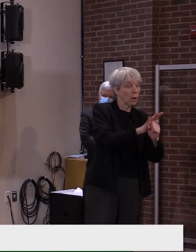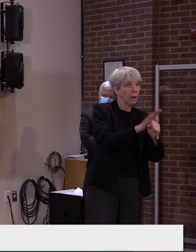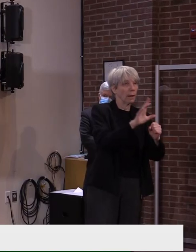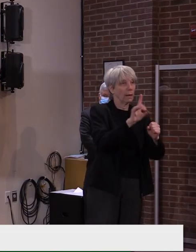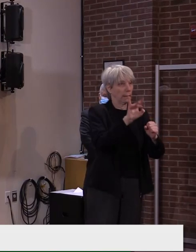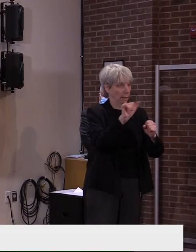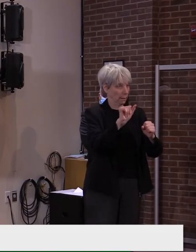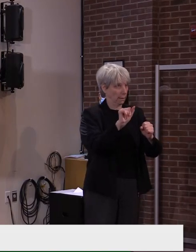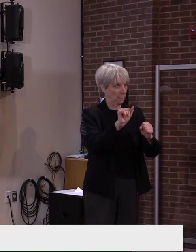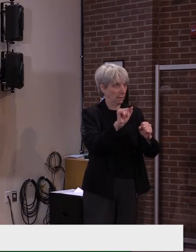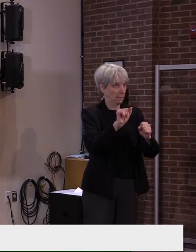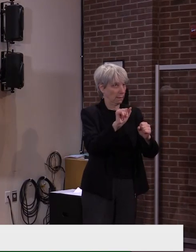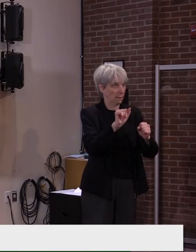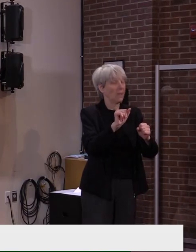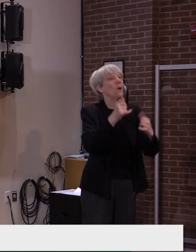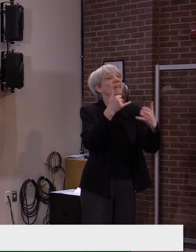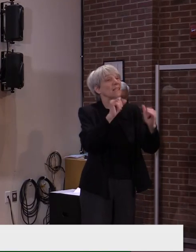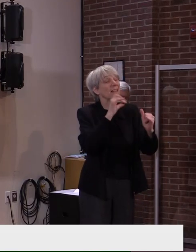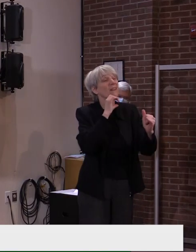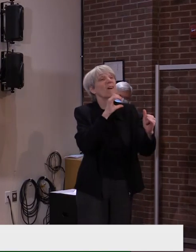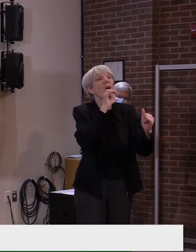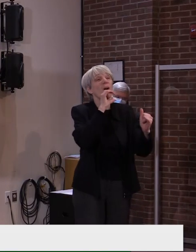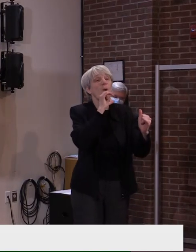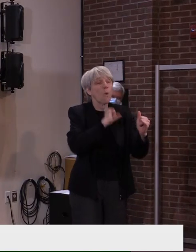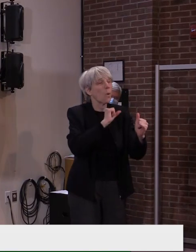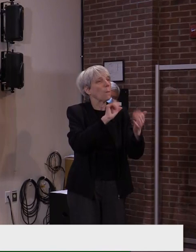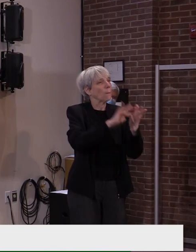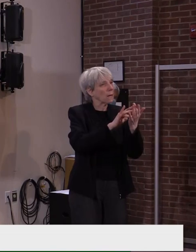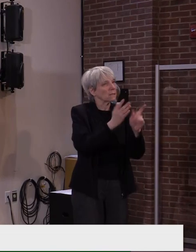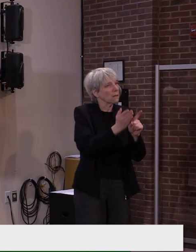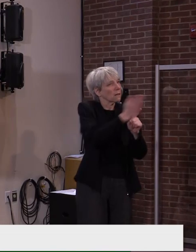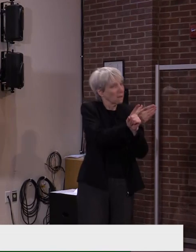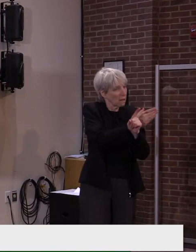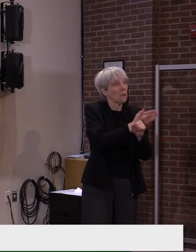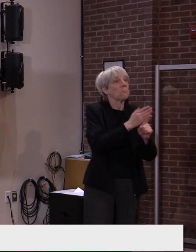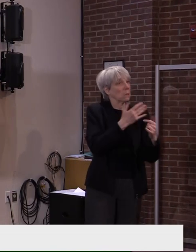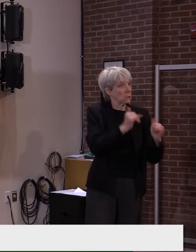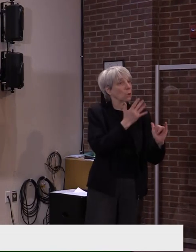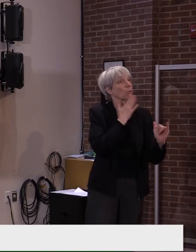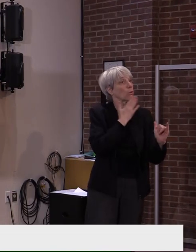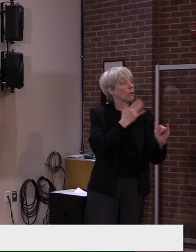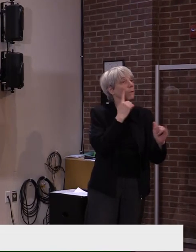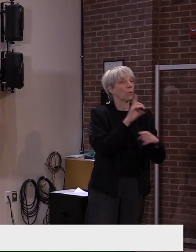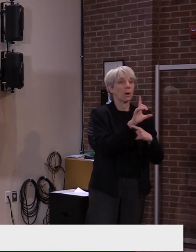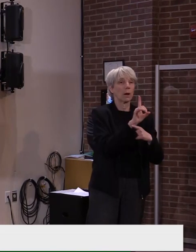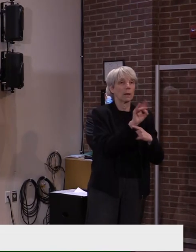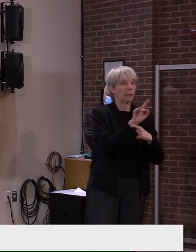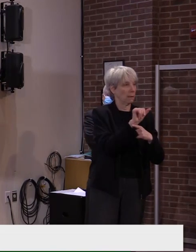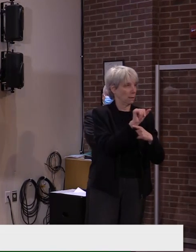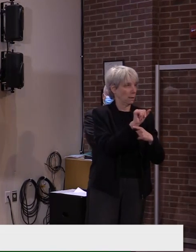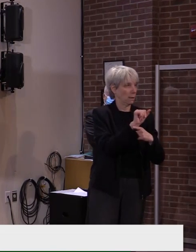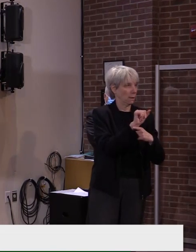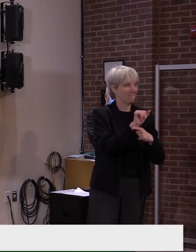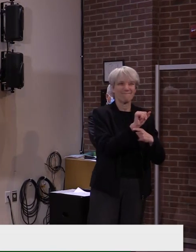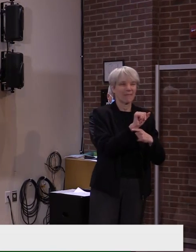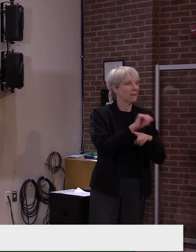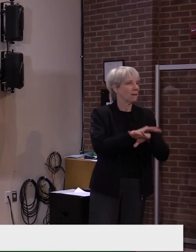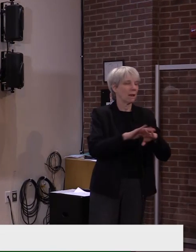older monoclonal antibodies as well, and where the chance for Delta infection is high, and